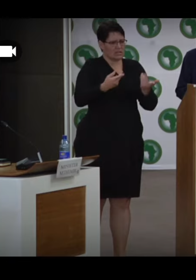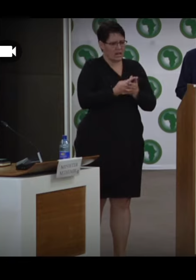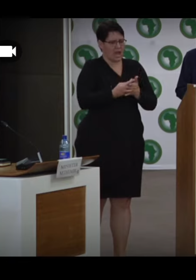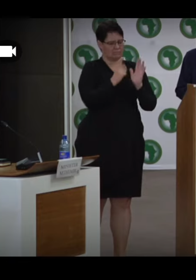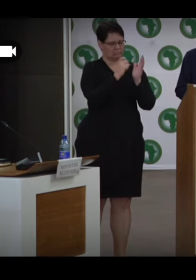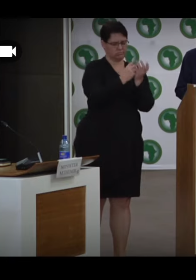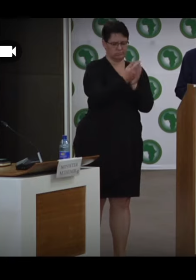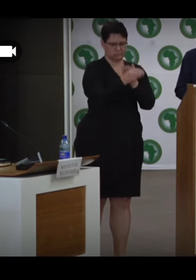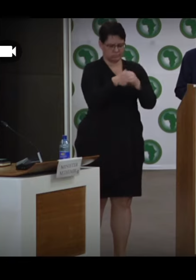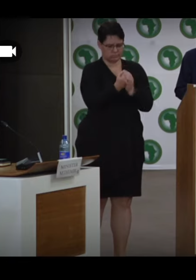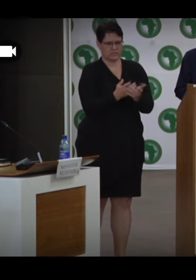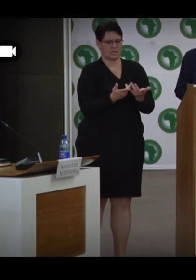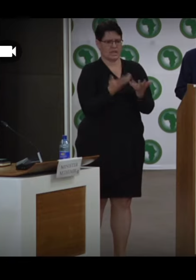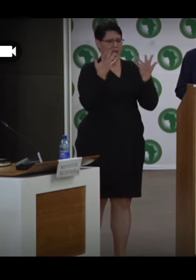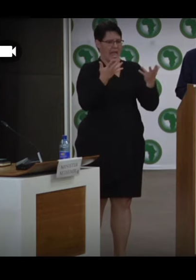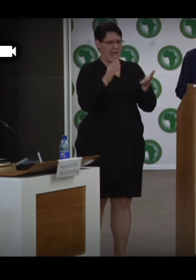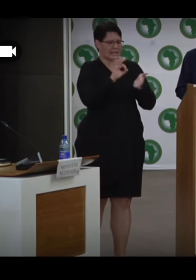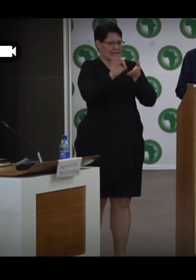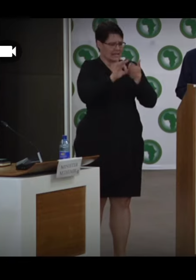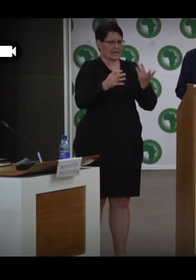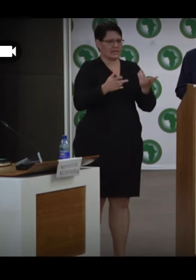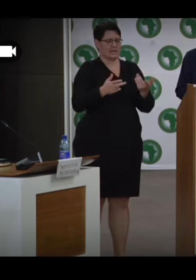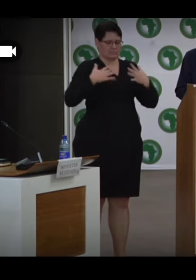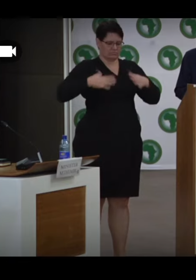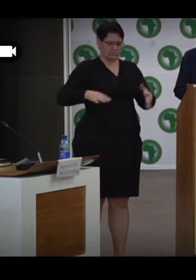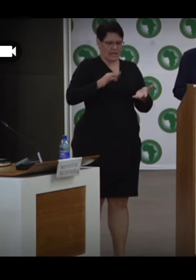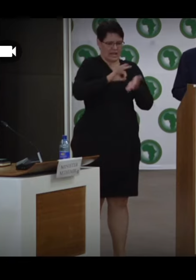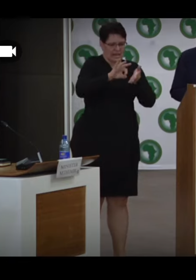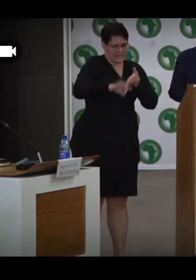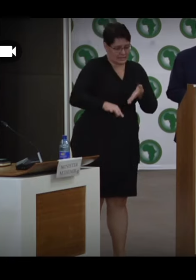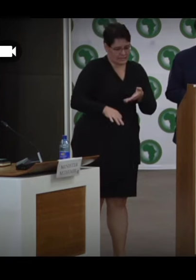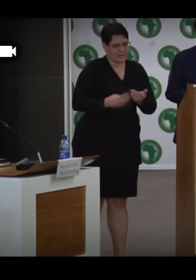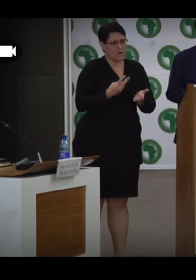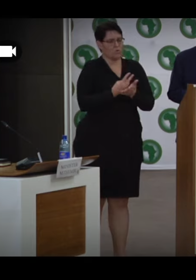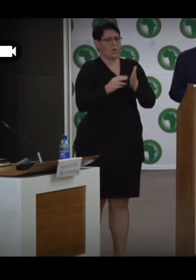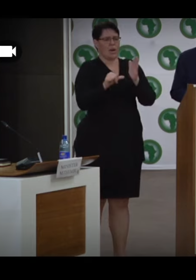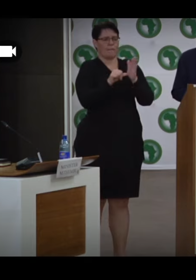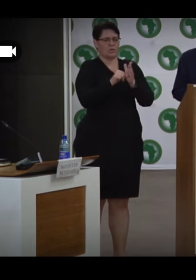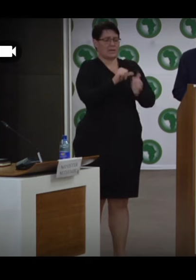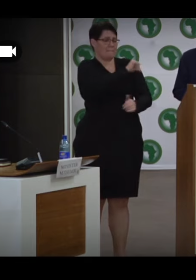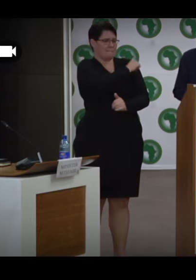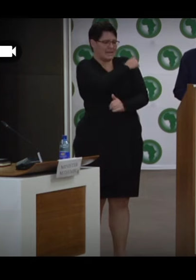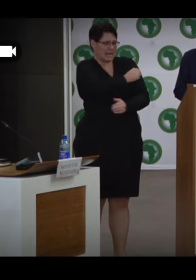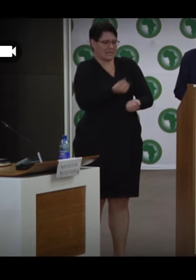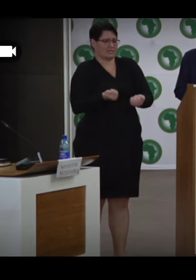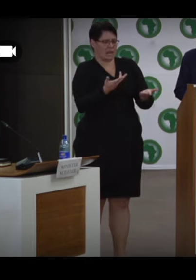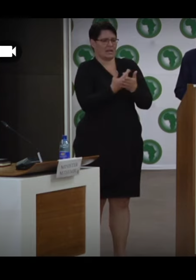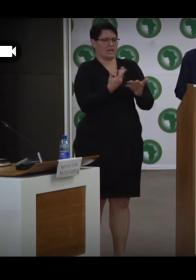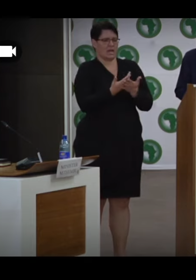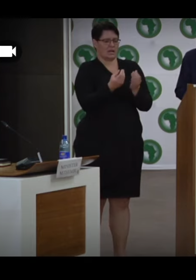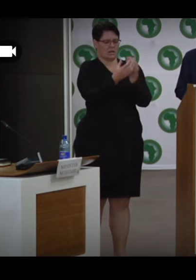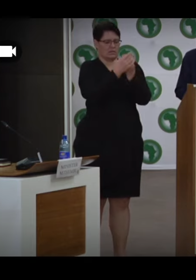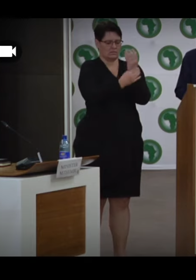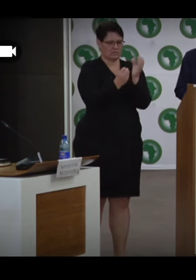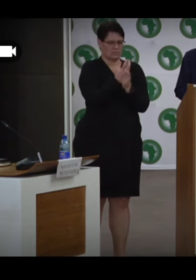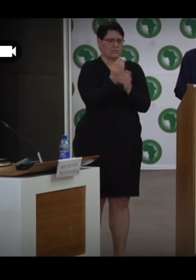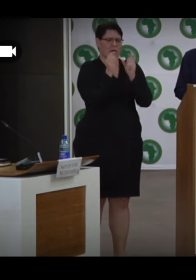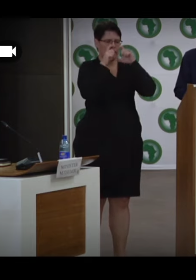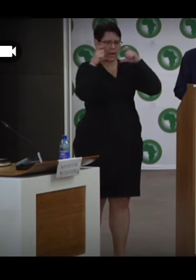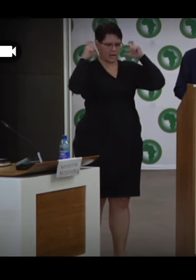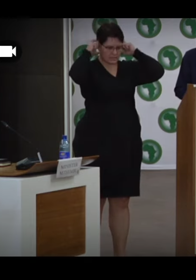like disinfectant and sanitizer and cleaning agents, as well as key medical supplies like surgical masks